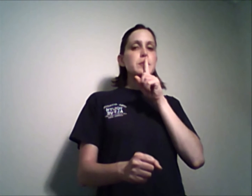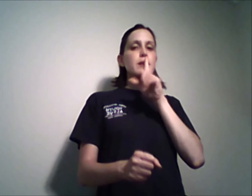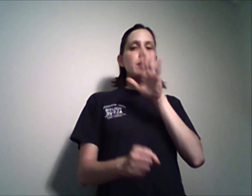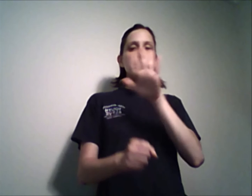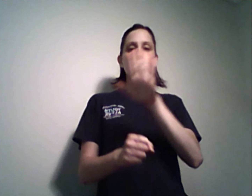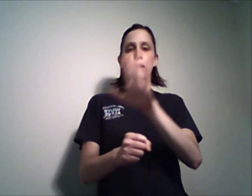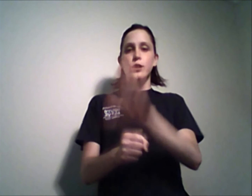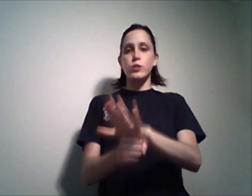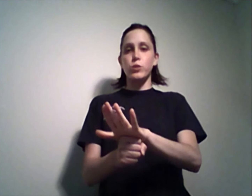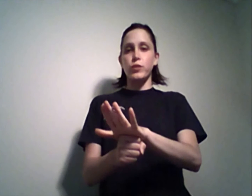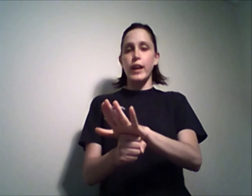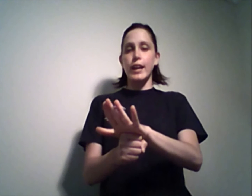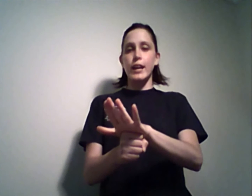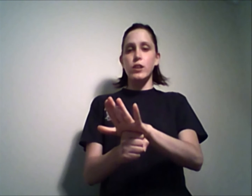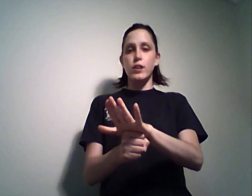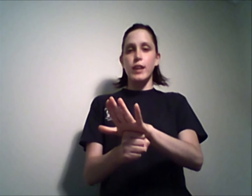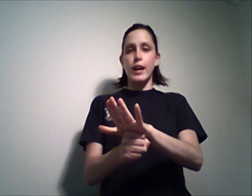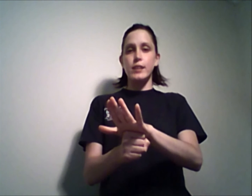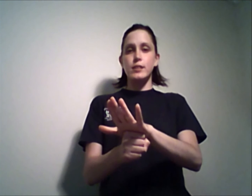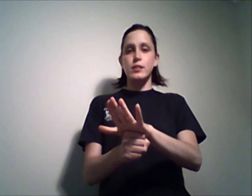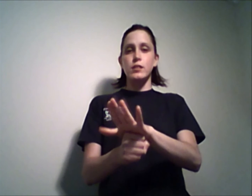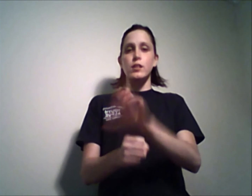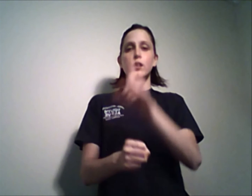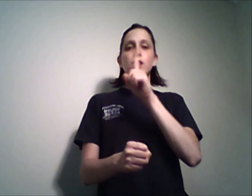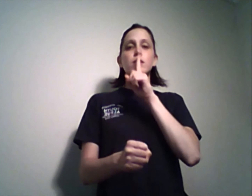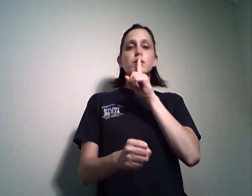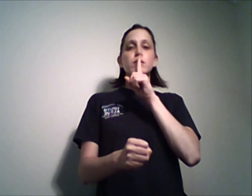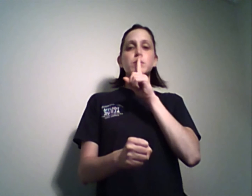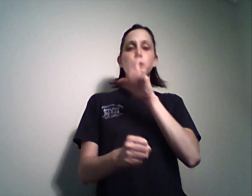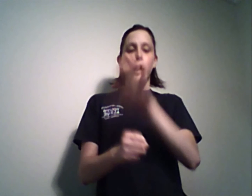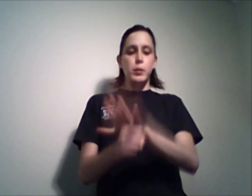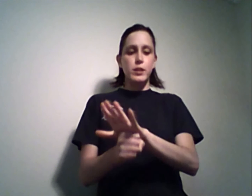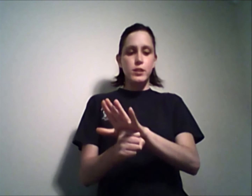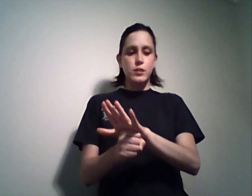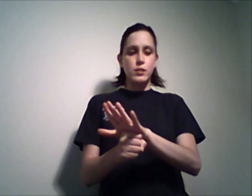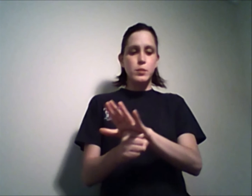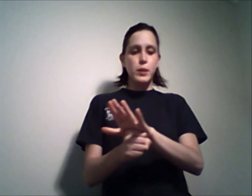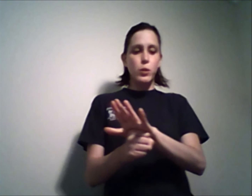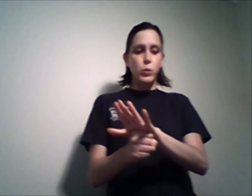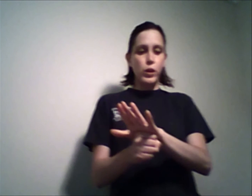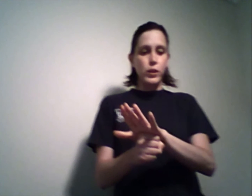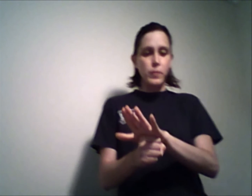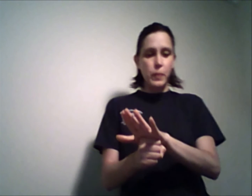comes down into a flat hand on the S. Promise. Speak a word.